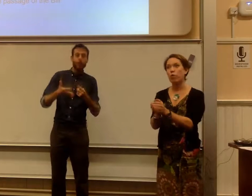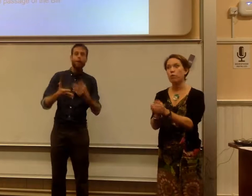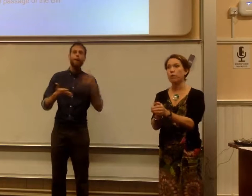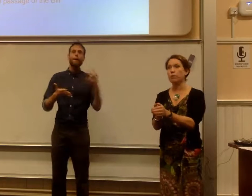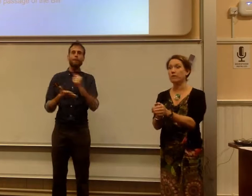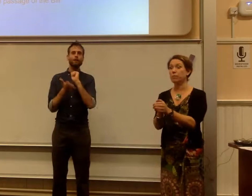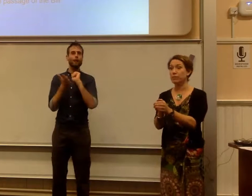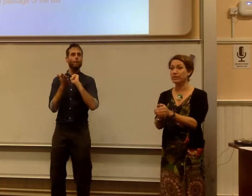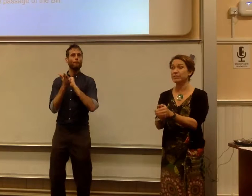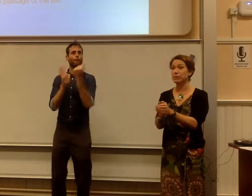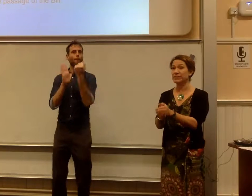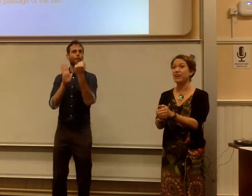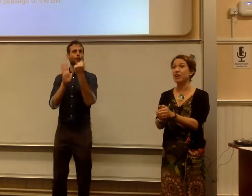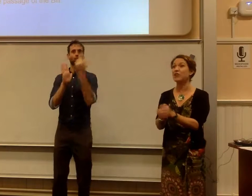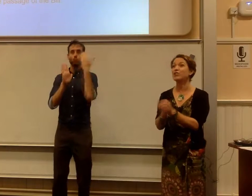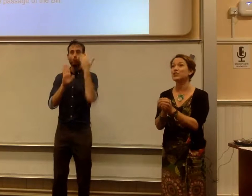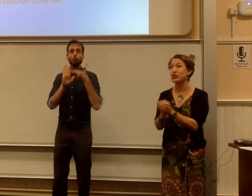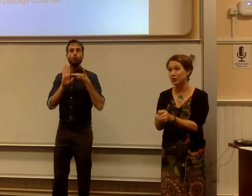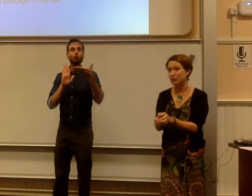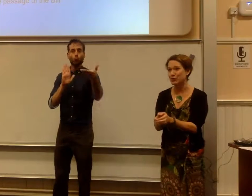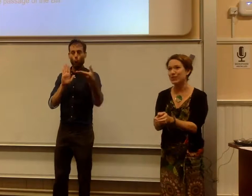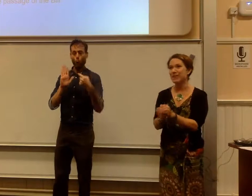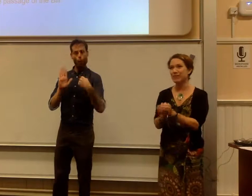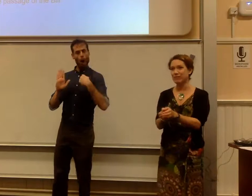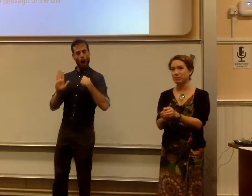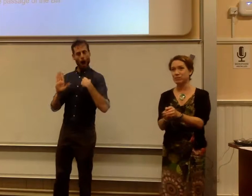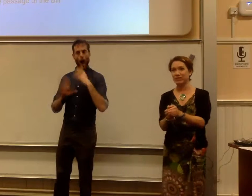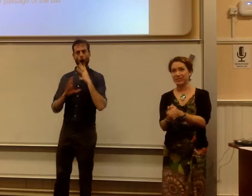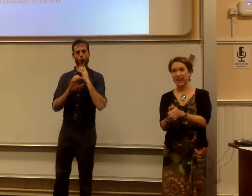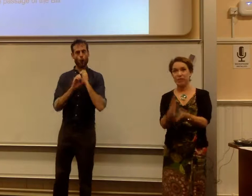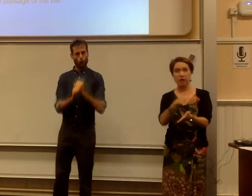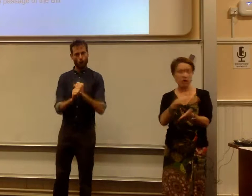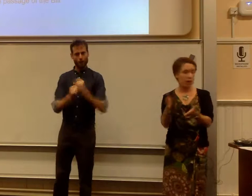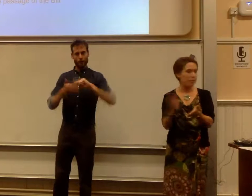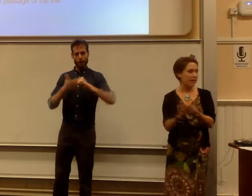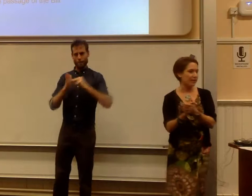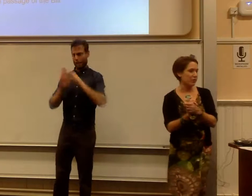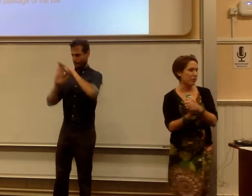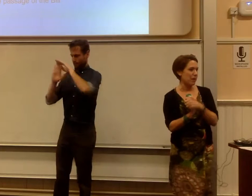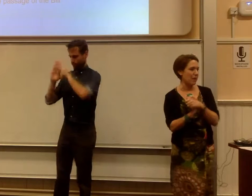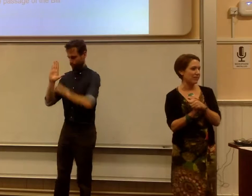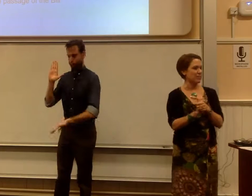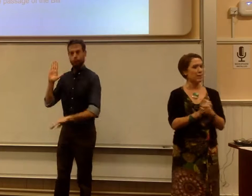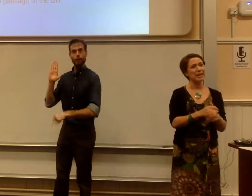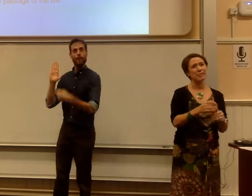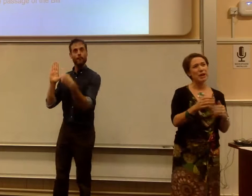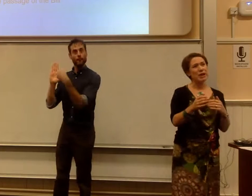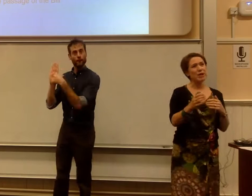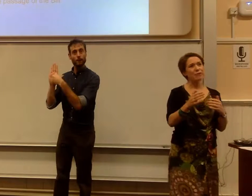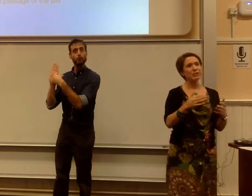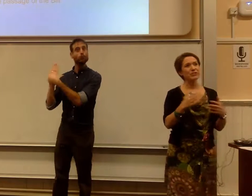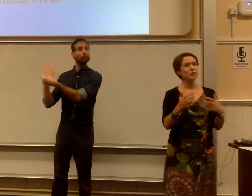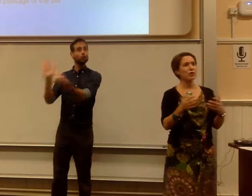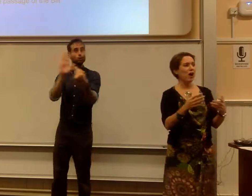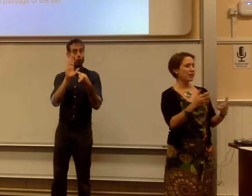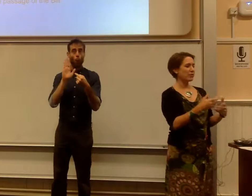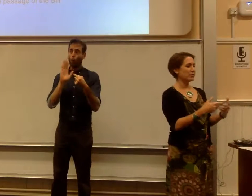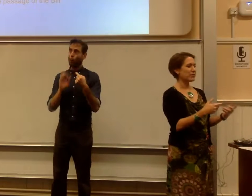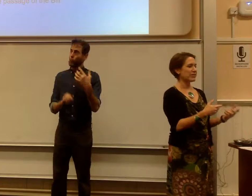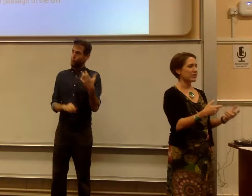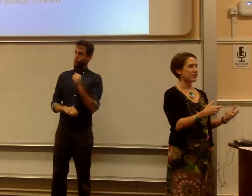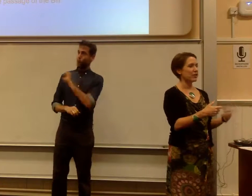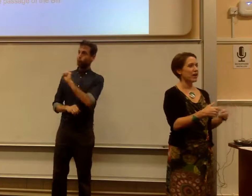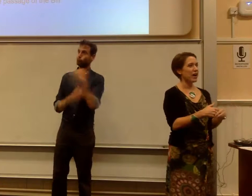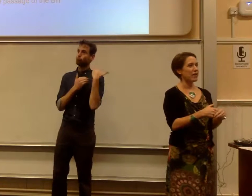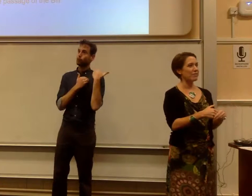exactly what public bodies are going to do in response to the Act. But I'll come back and talk about that in a minute. First of all, I just